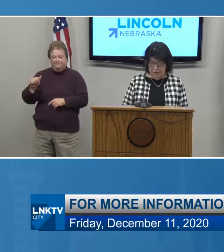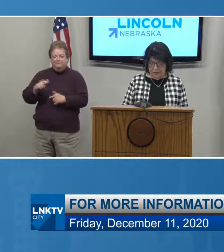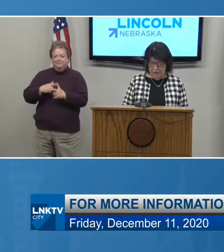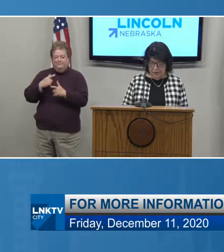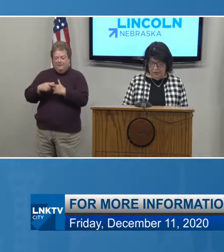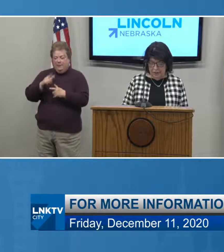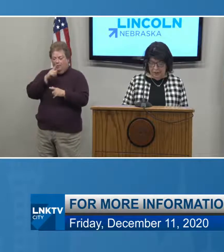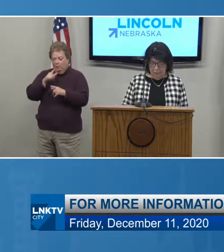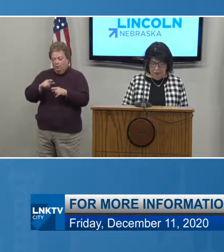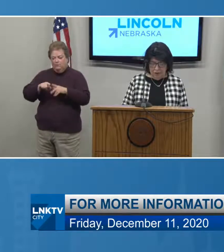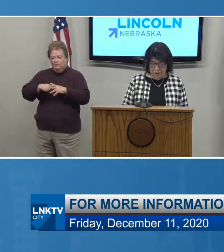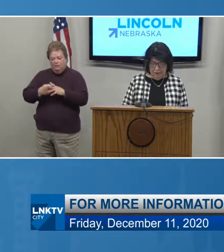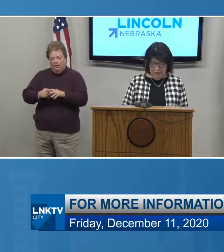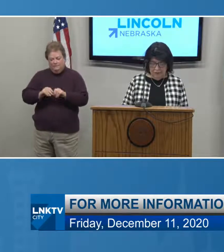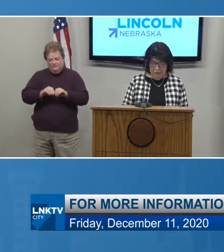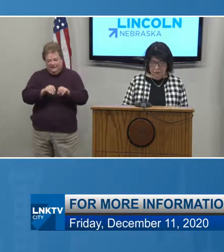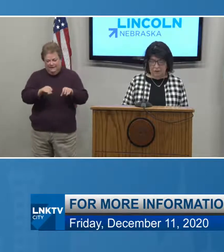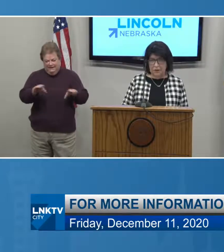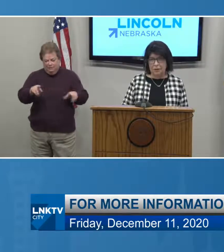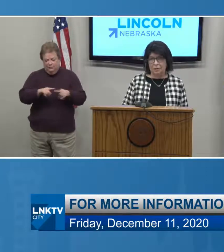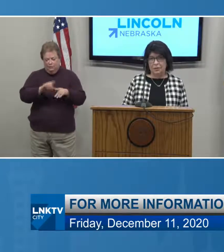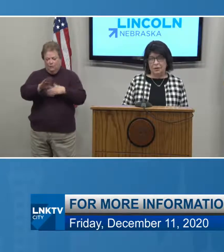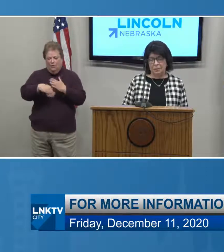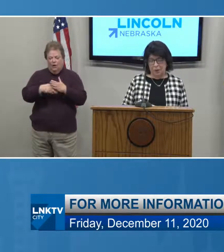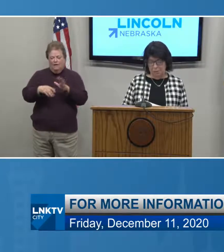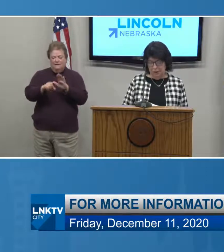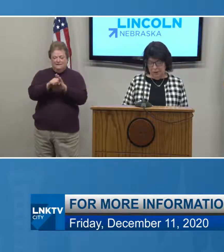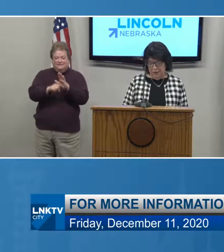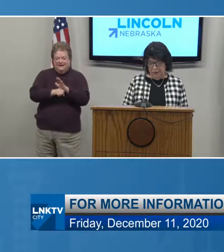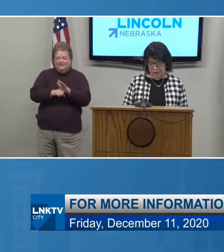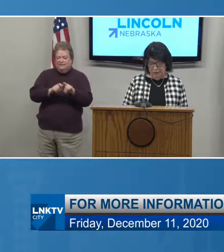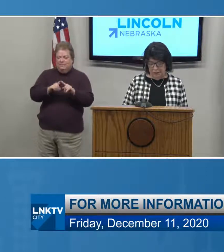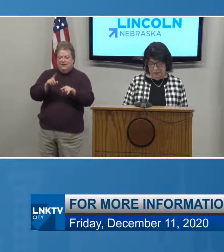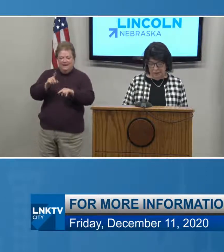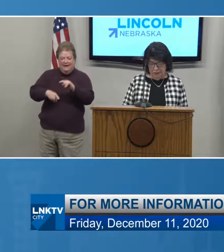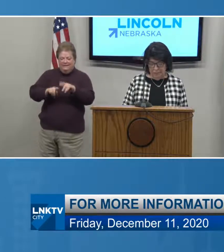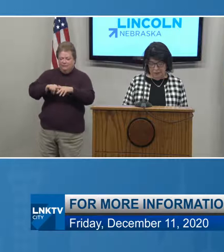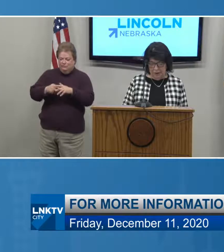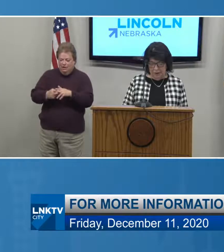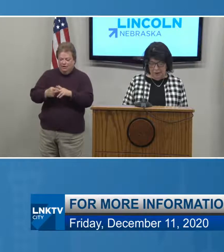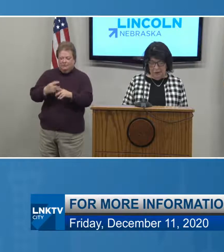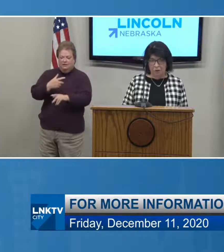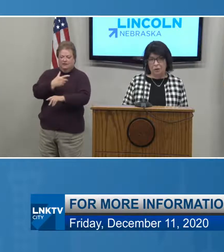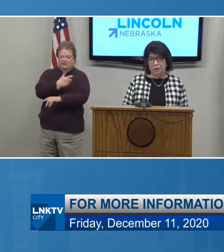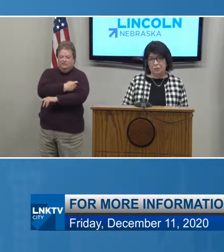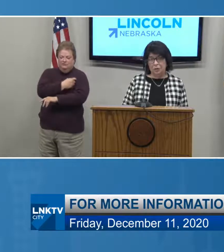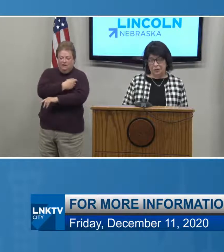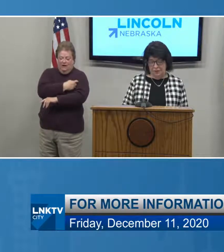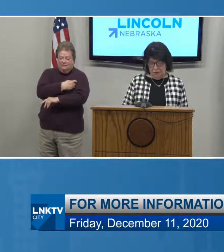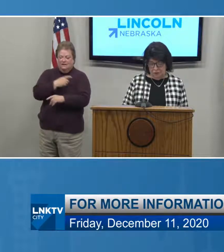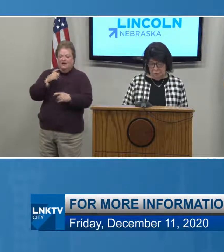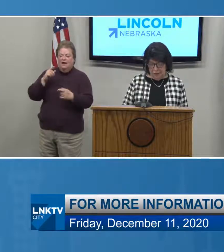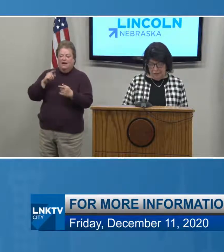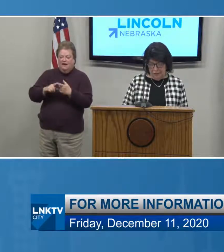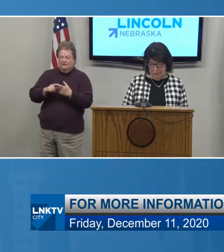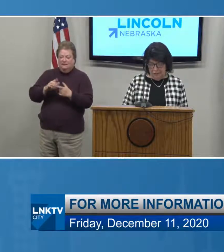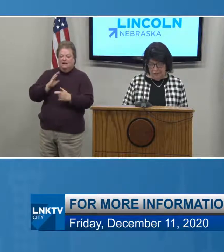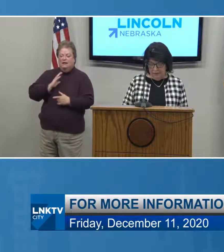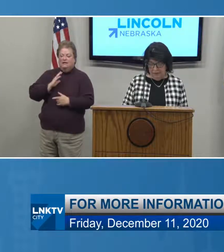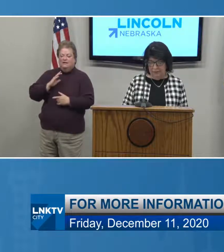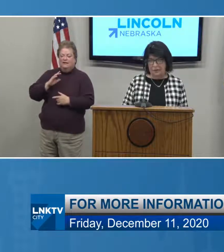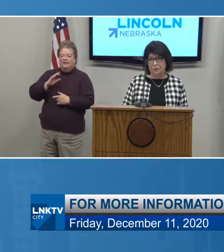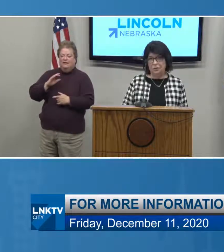shipped to states, but shots can't go into the arms of the public until the advisory committee or immunization